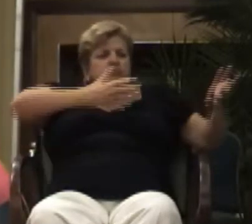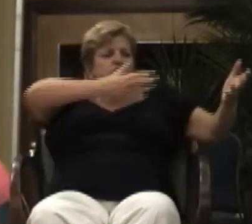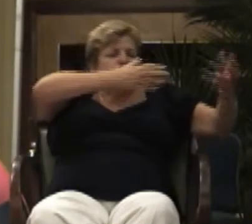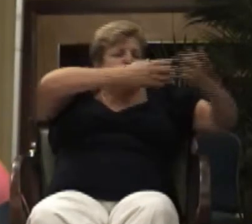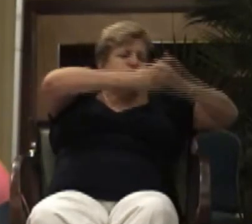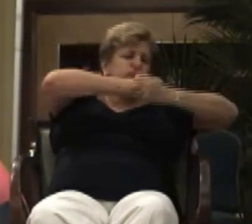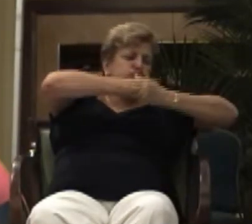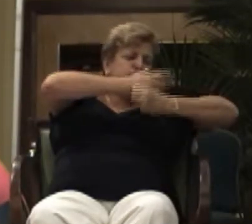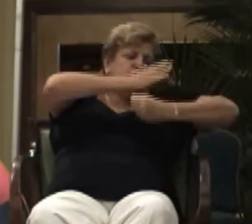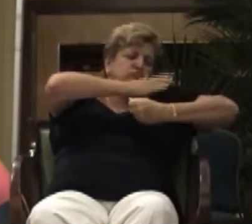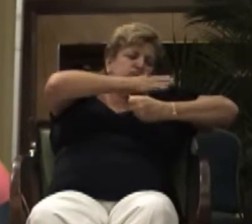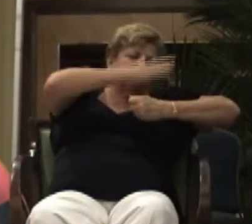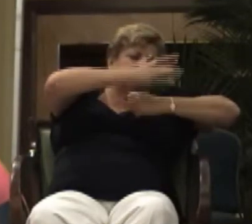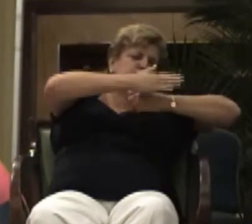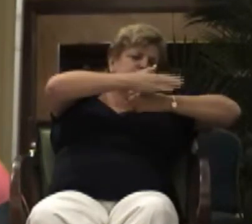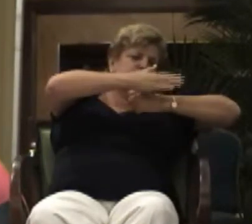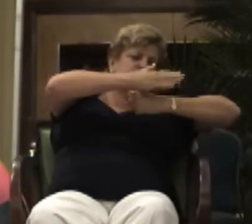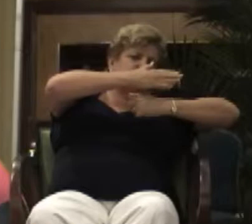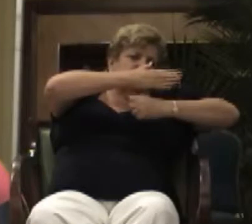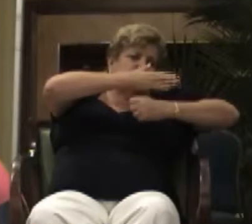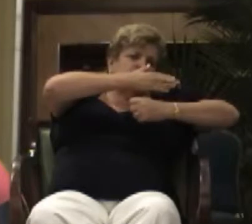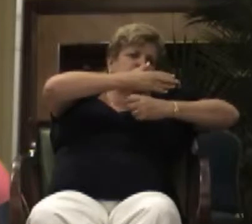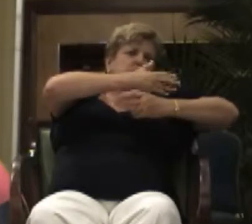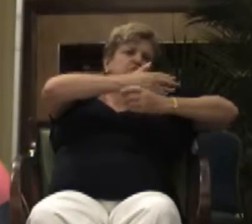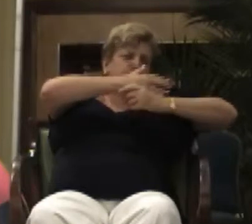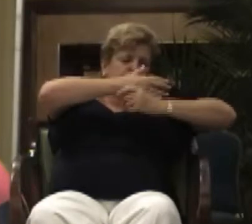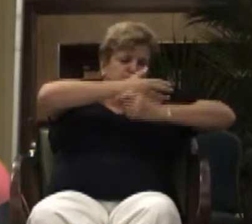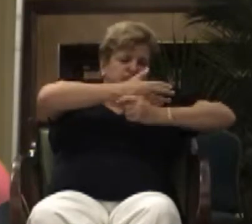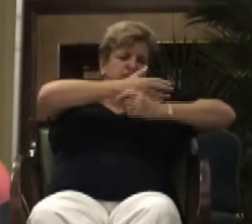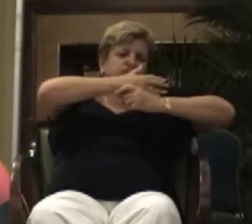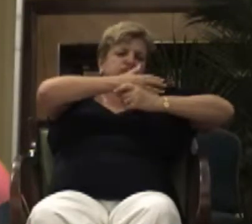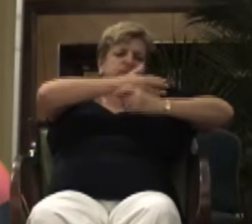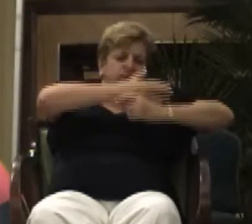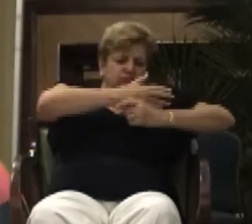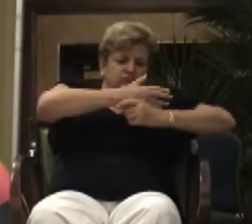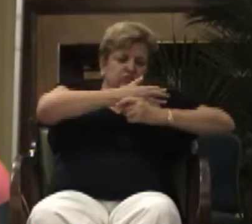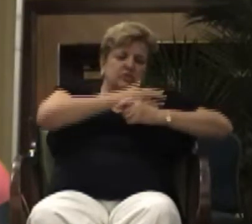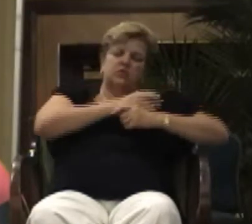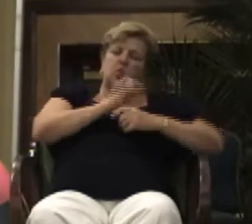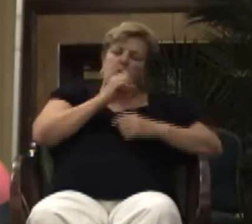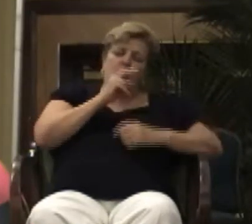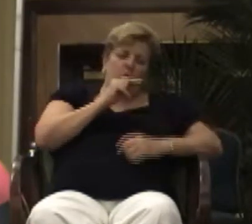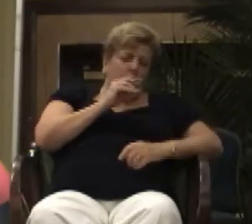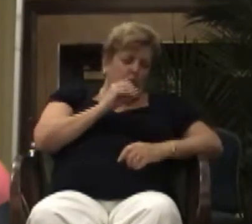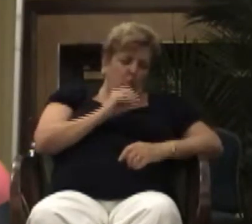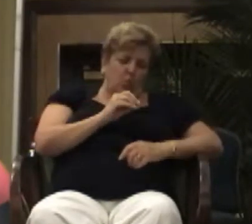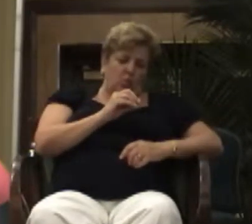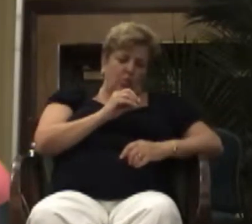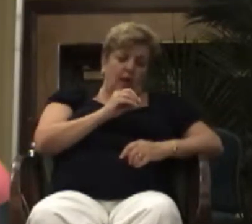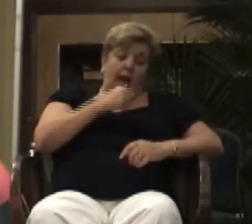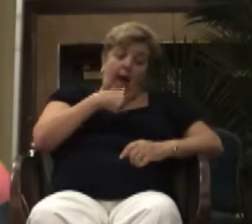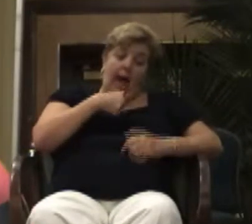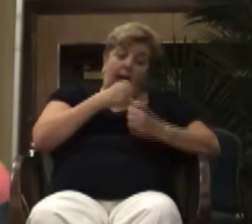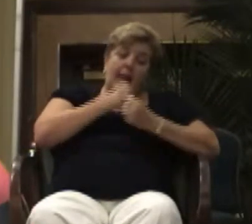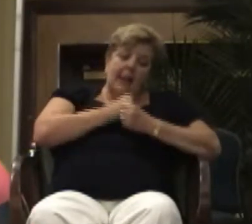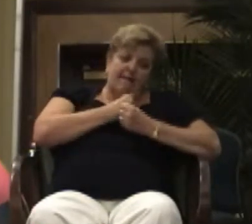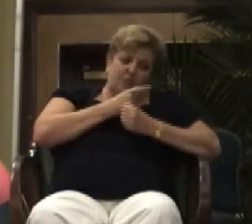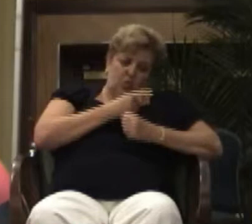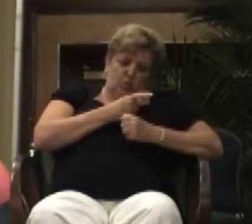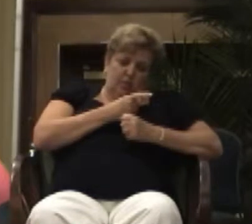on her shoulder, and she just kind of started rocking me. She said, "Oh, no, that's not so." She said, "Because I love you. And I know all your warts. And